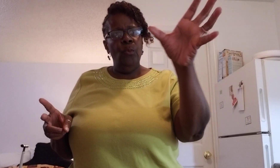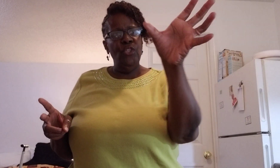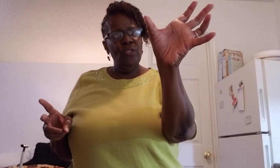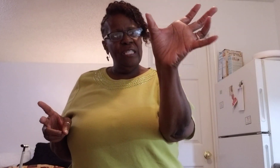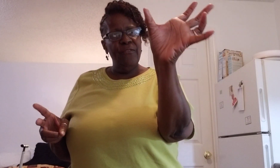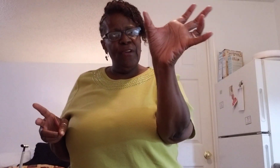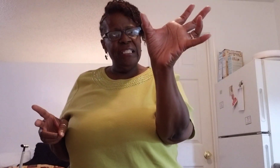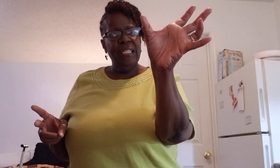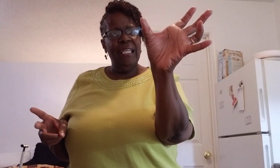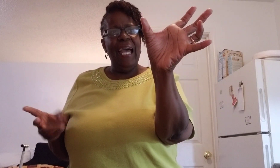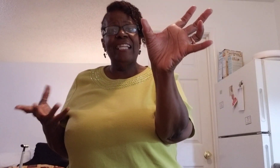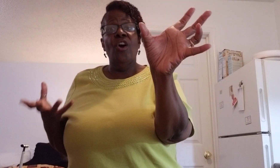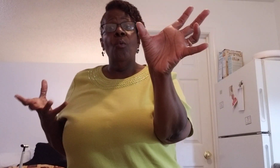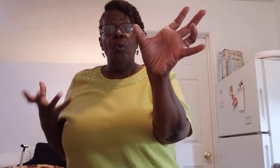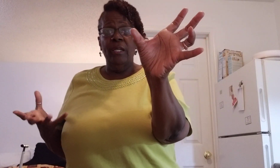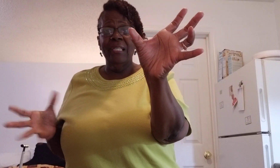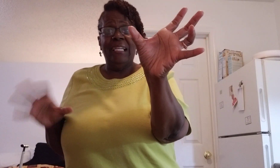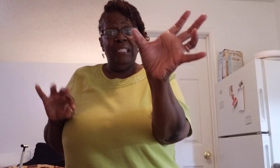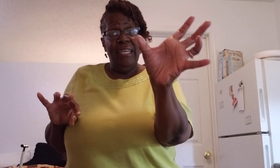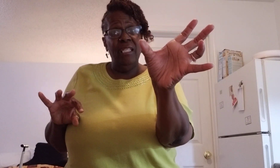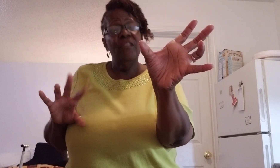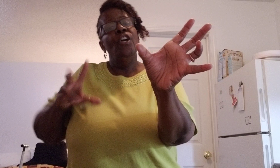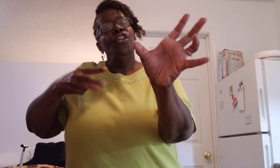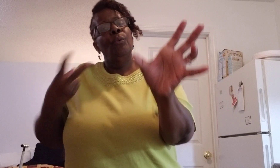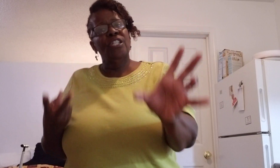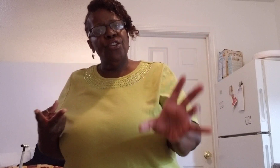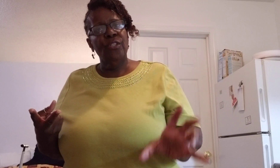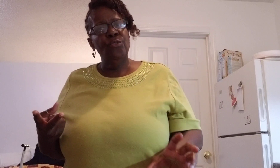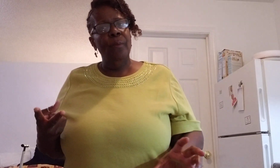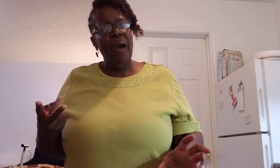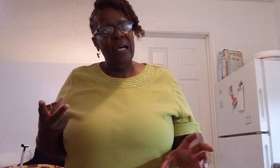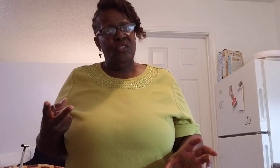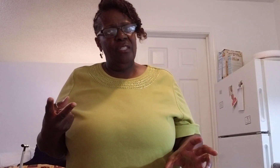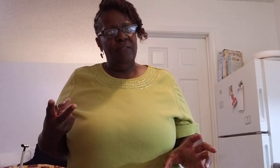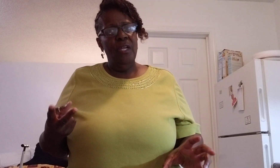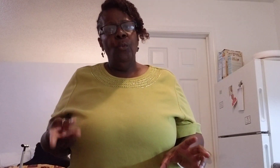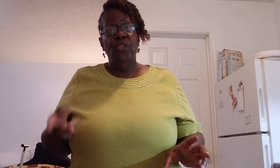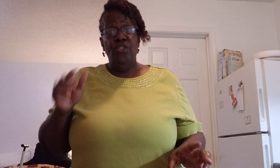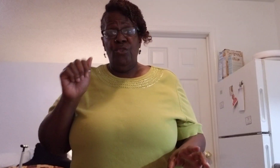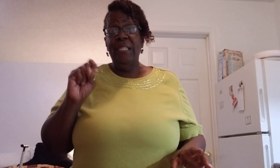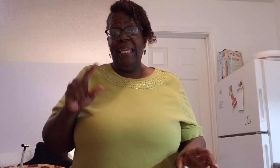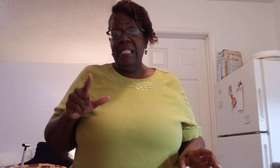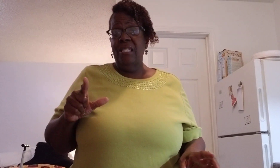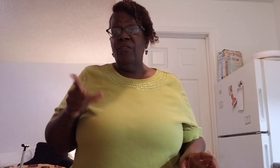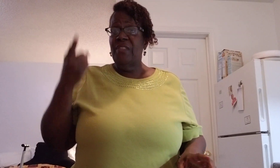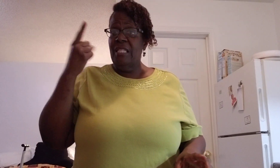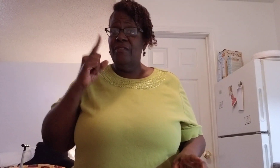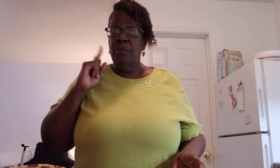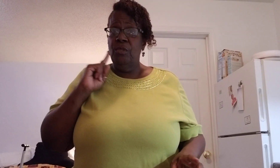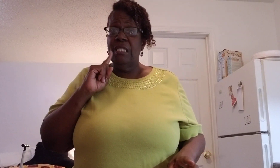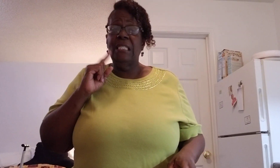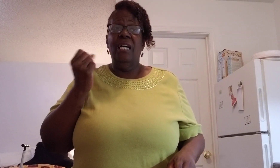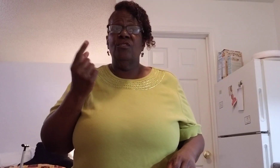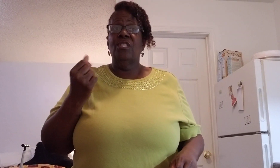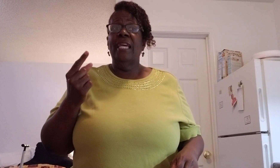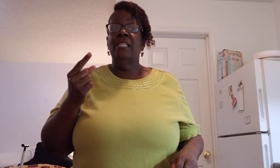you see a phrase like that, I don't want it, like a negative, you want to turn into a positive when you're doing ASL for the deaf community to understand it.